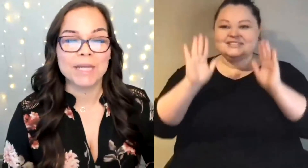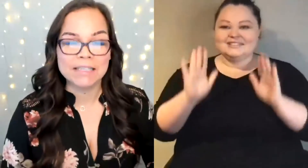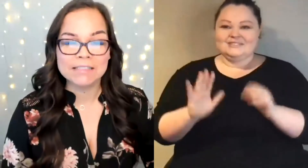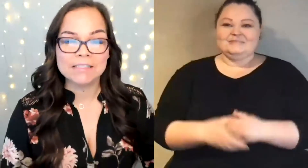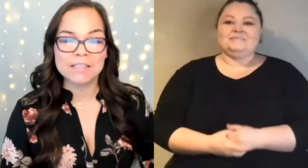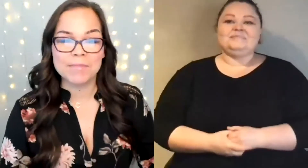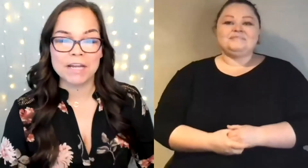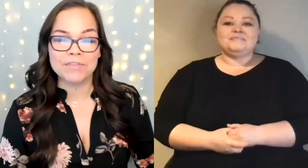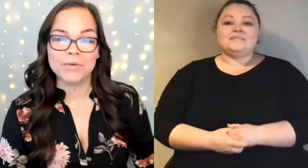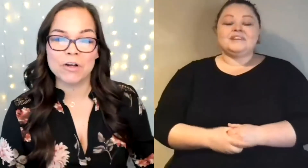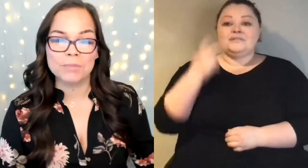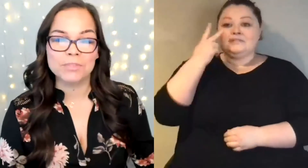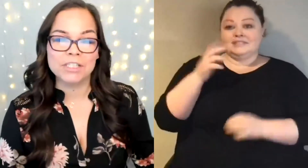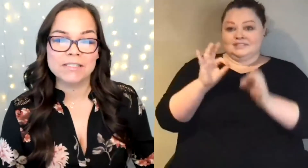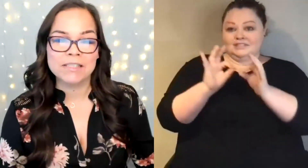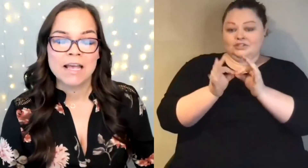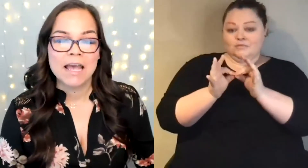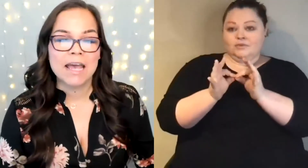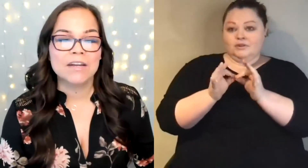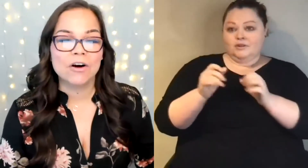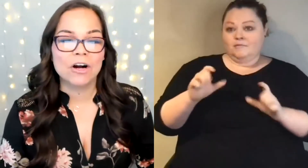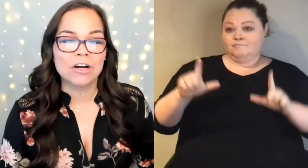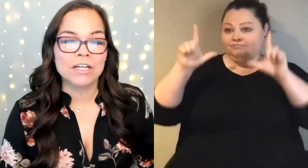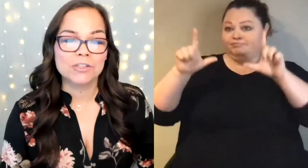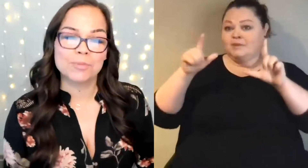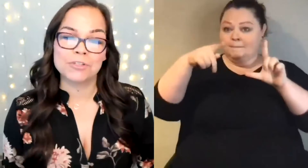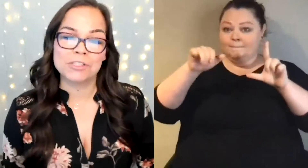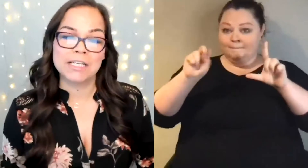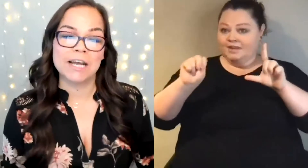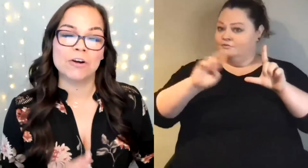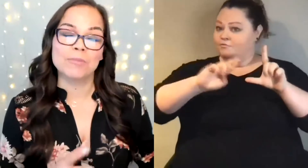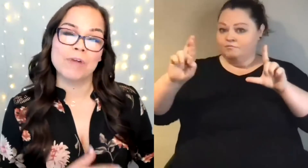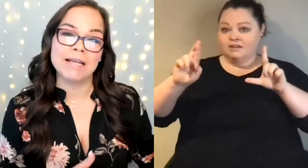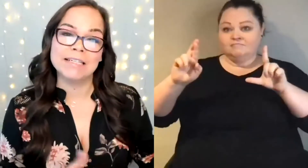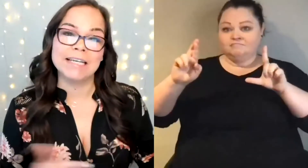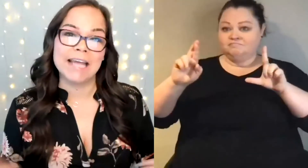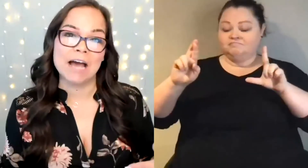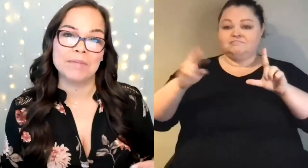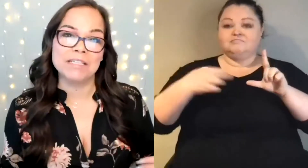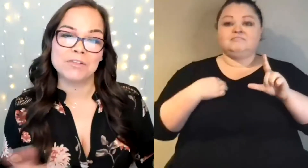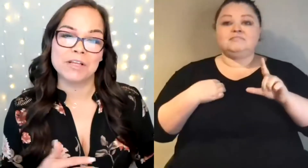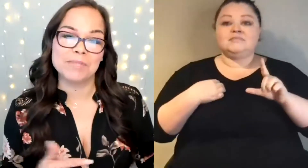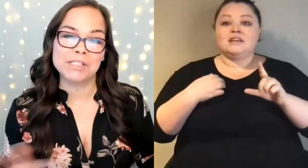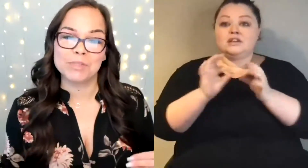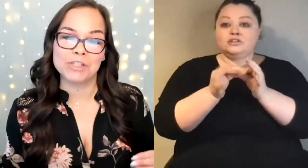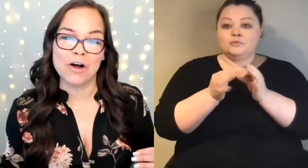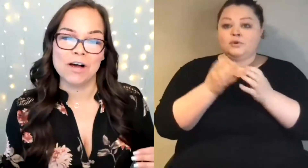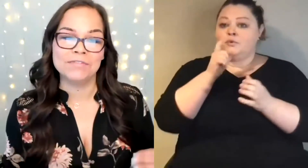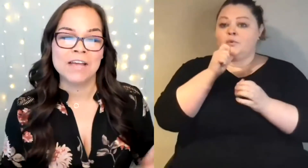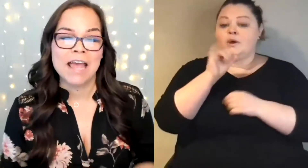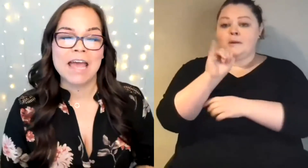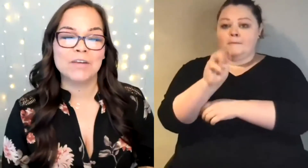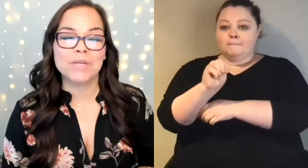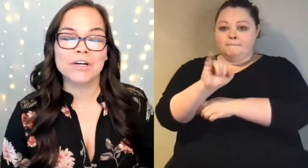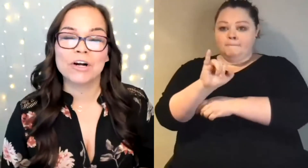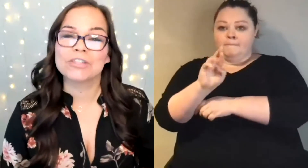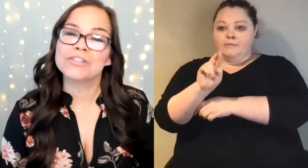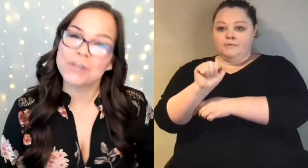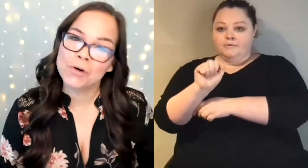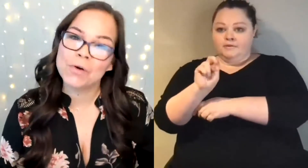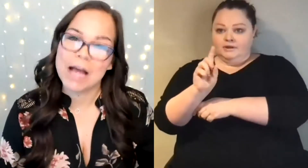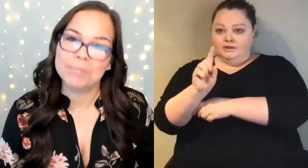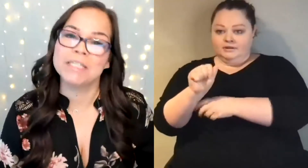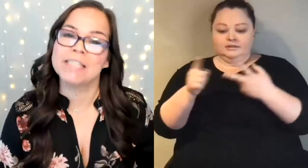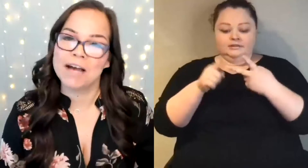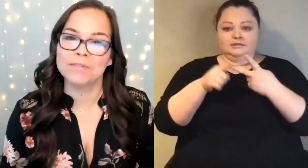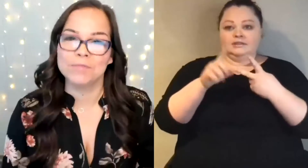is pinned to the main viewing options. And our interpreters today are Miranda and Gabby, so they'll be switching off. And we are